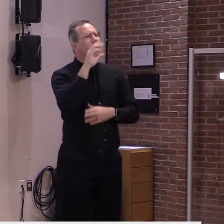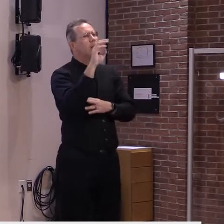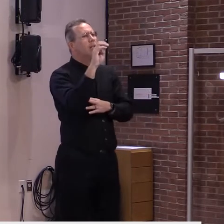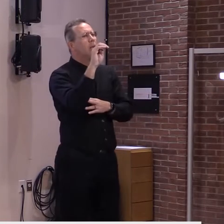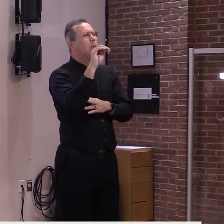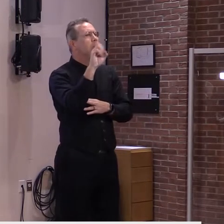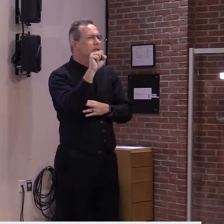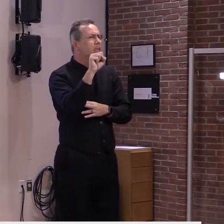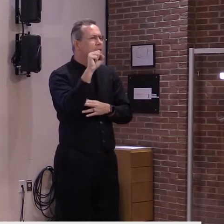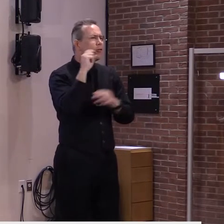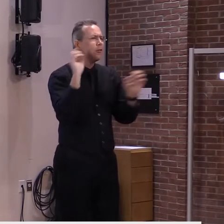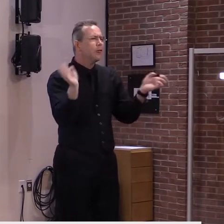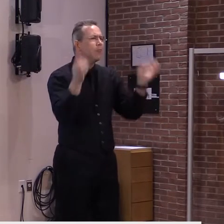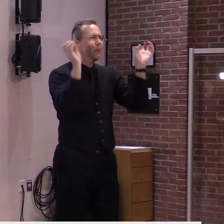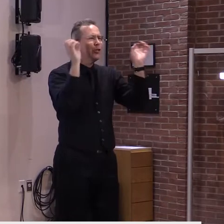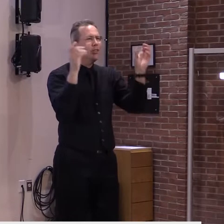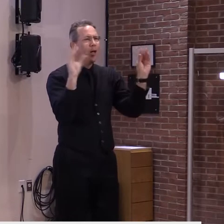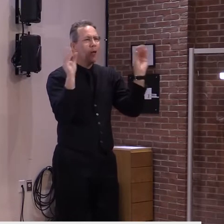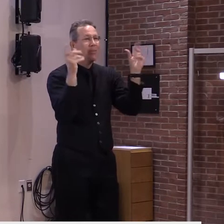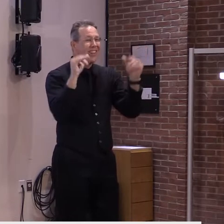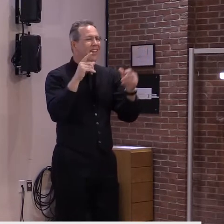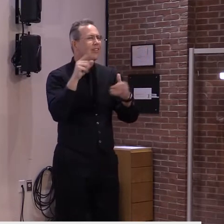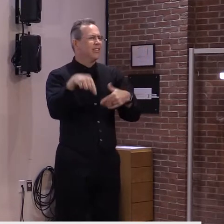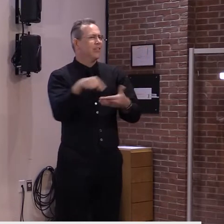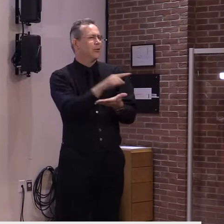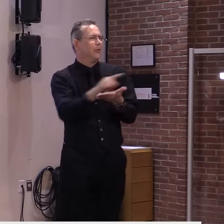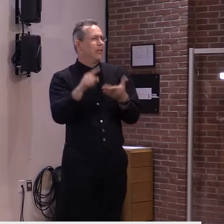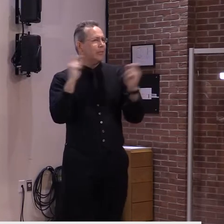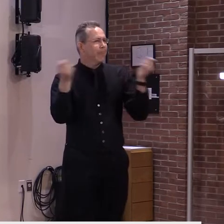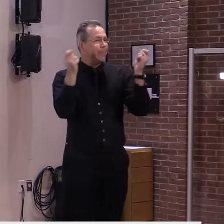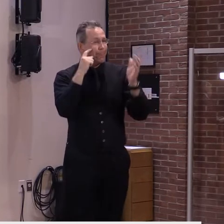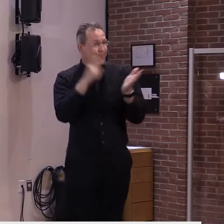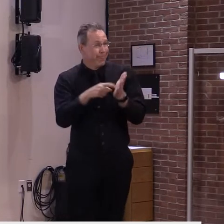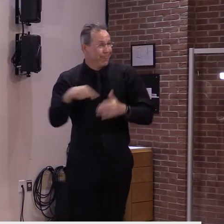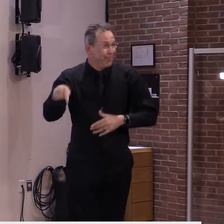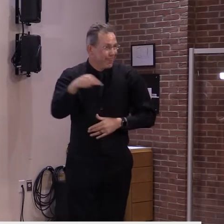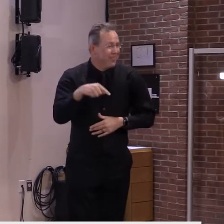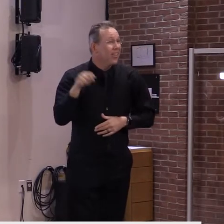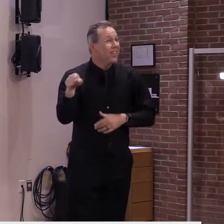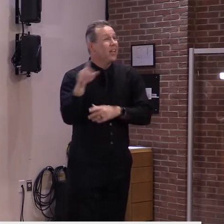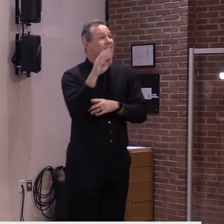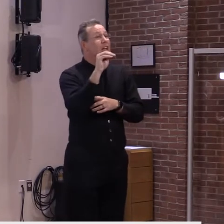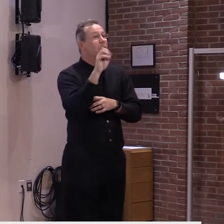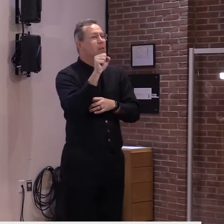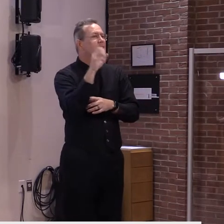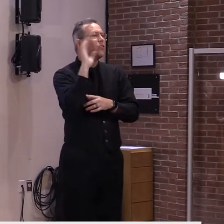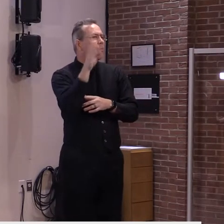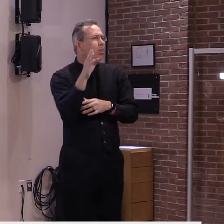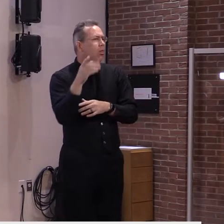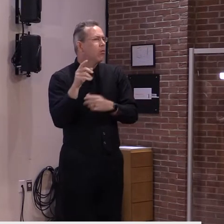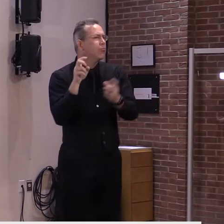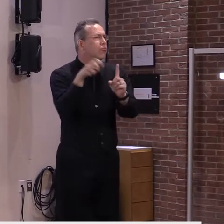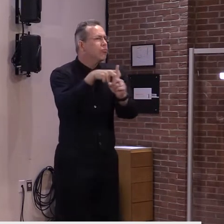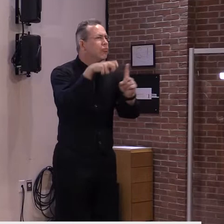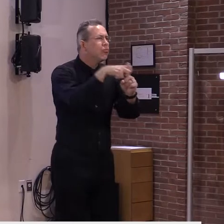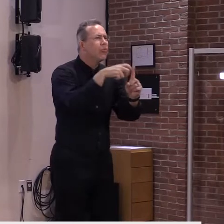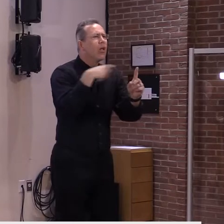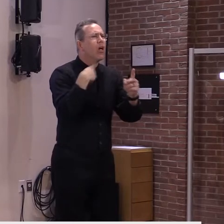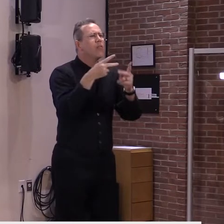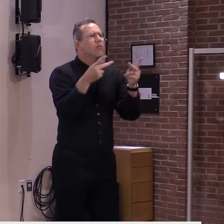Emergency Medical Services Week, as Governor Scott proclaimed. This week is an annual recognition to thank